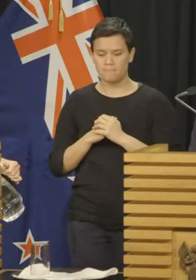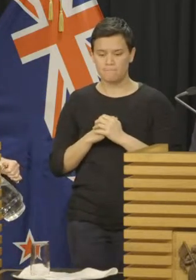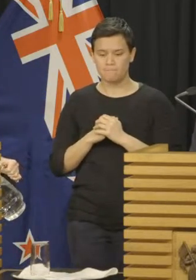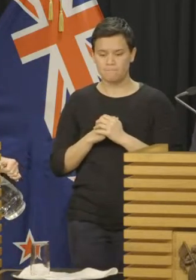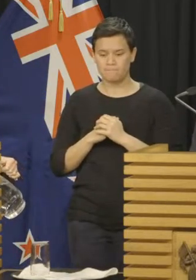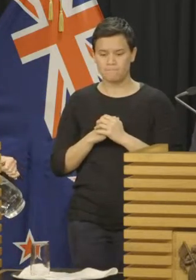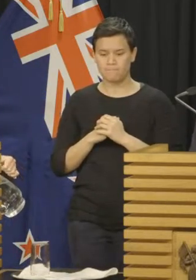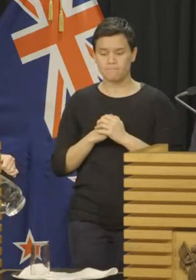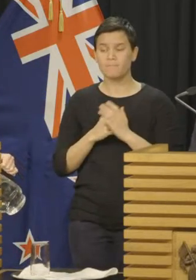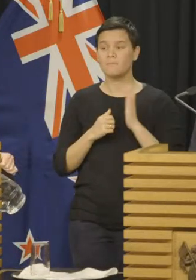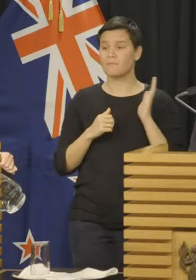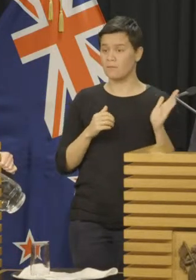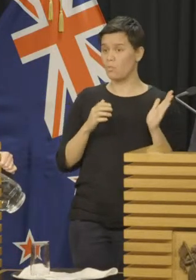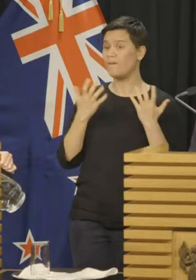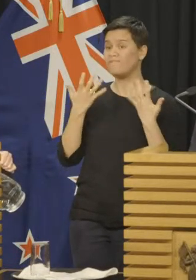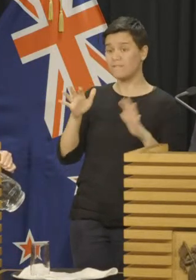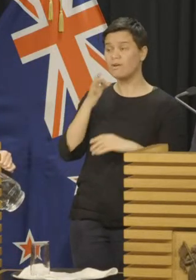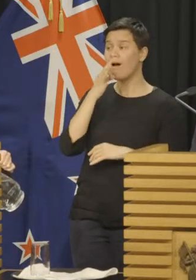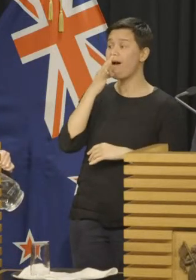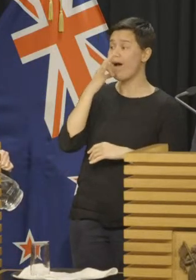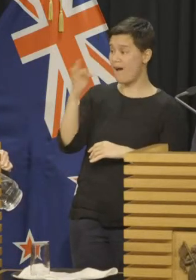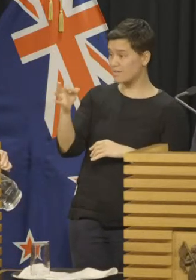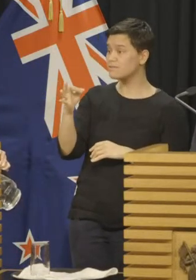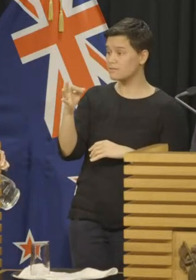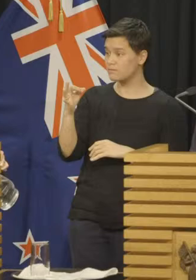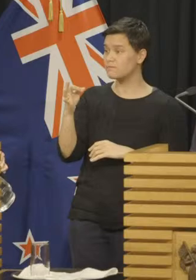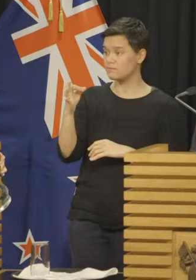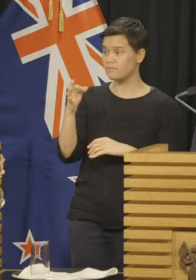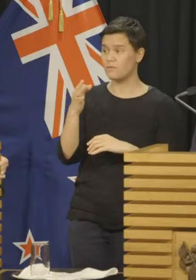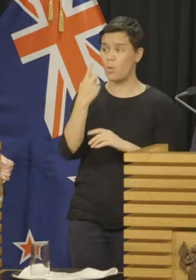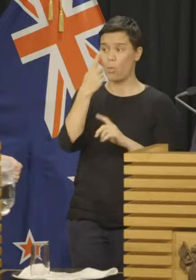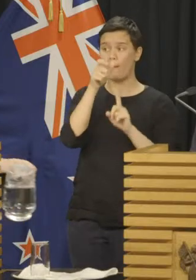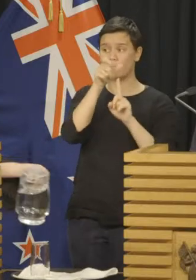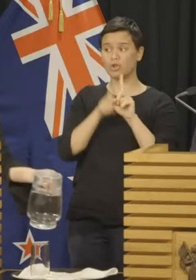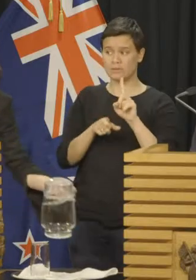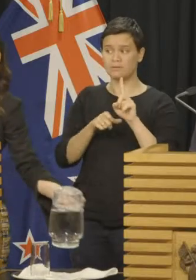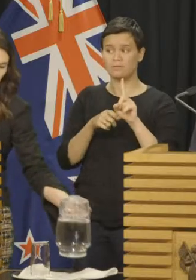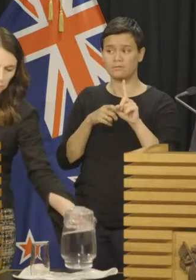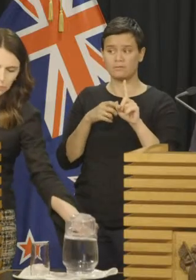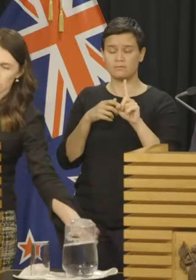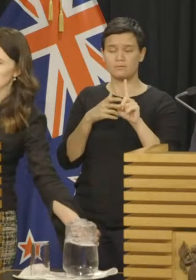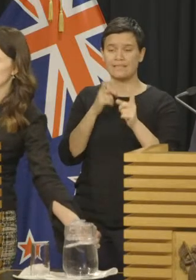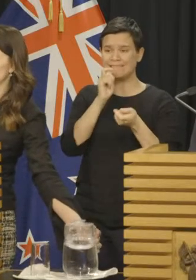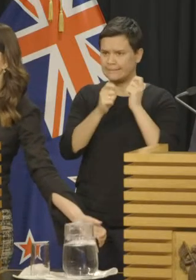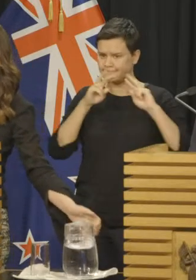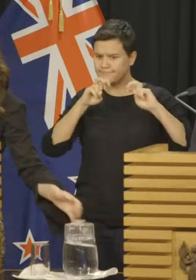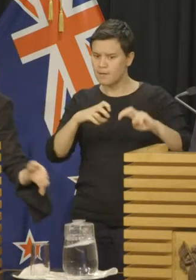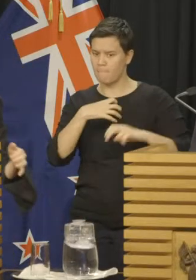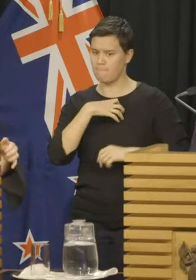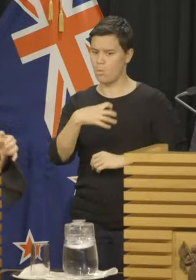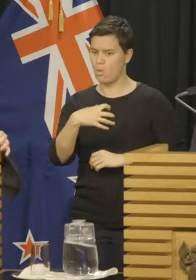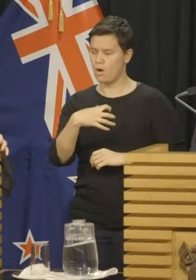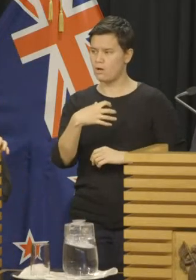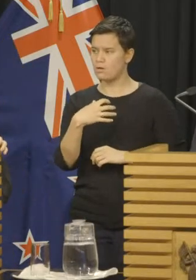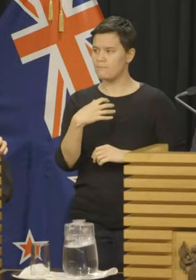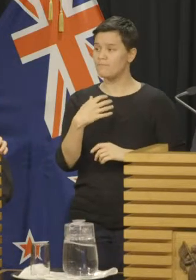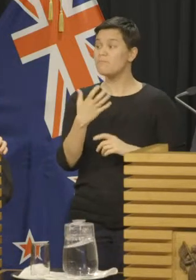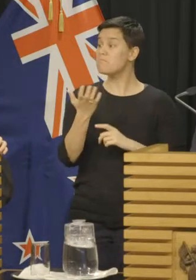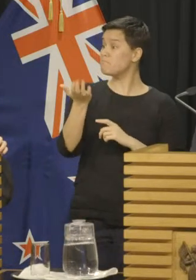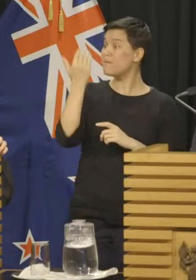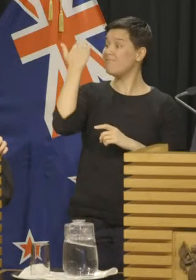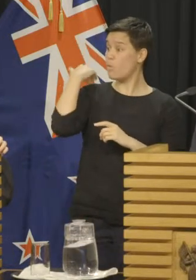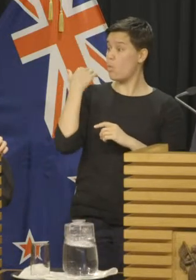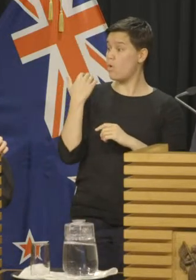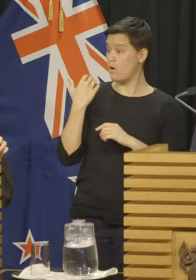request. There has been at least one other incident in the past that I'm aware of where somebody returning to another country had tested positive and then on